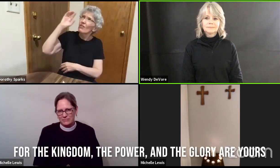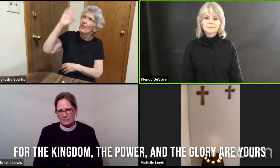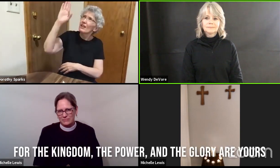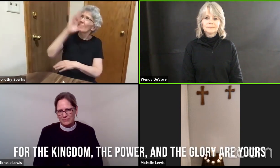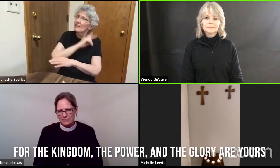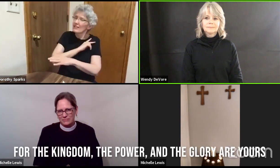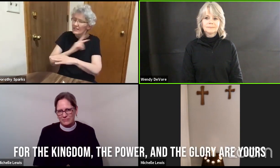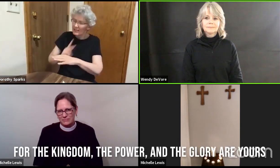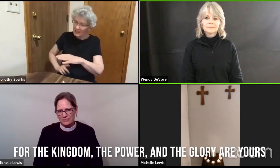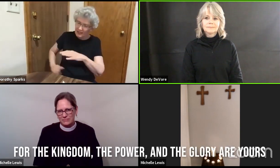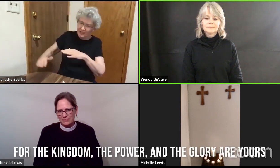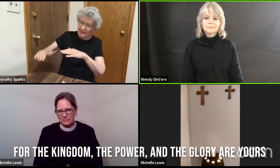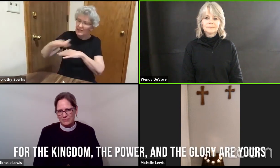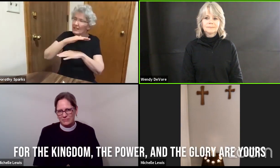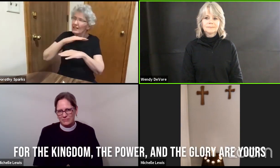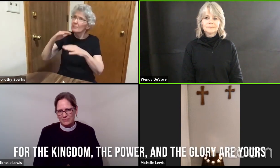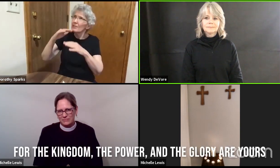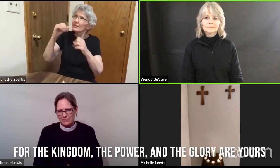Thank